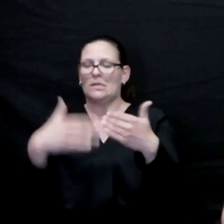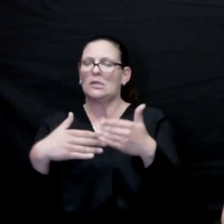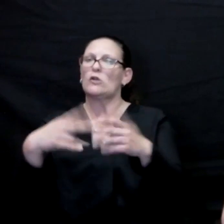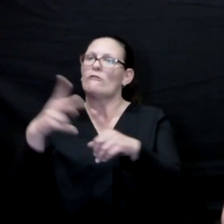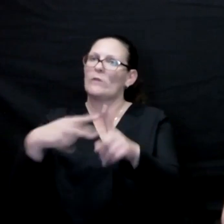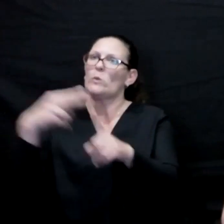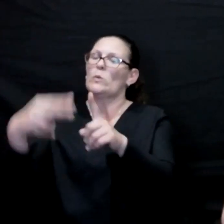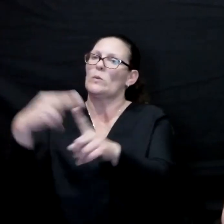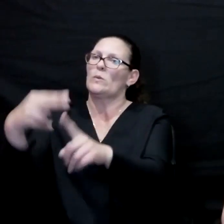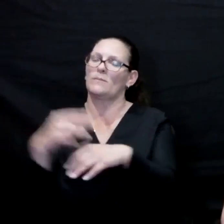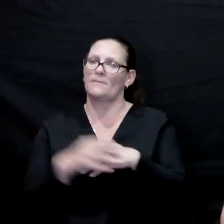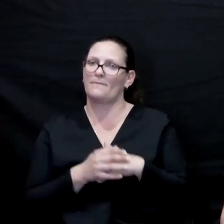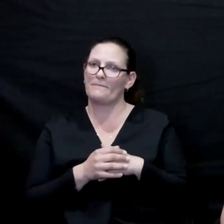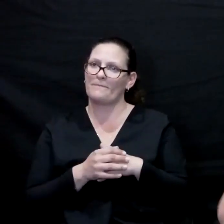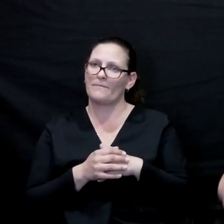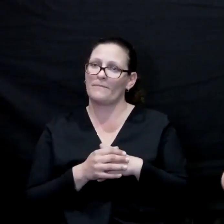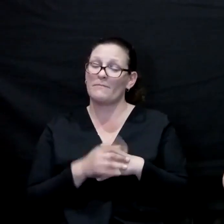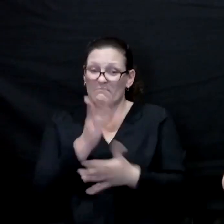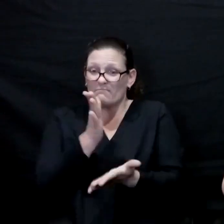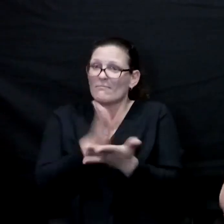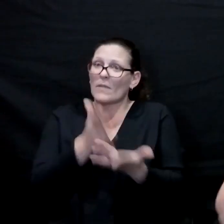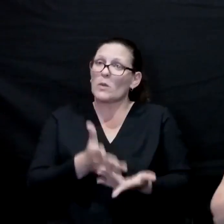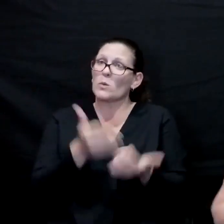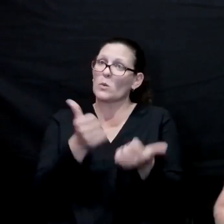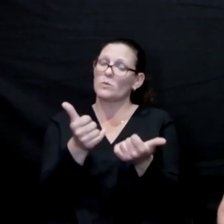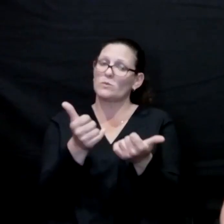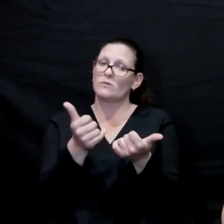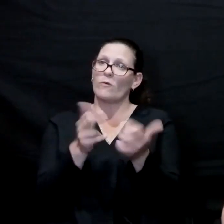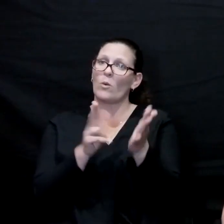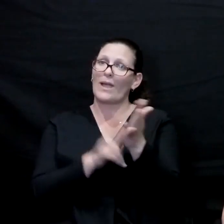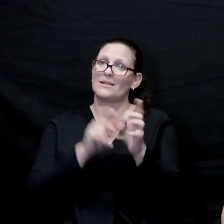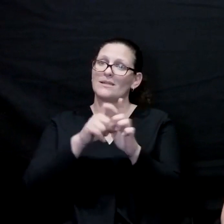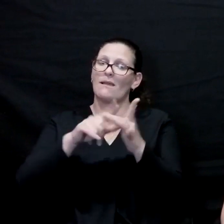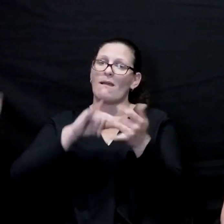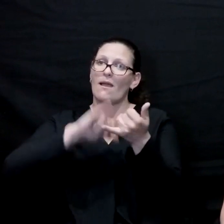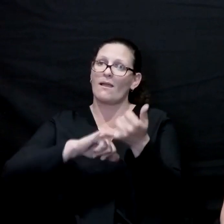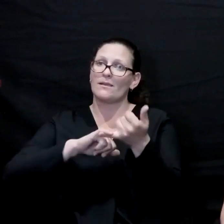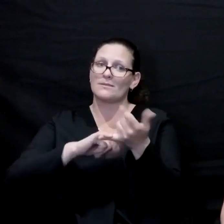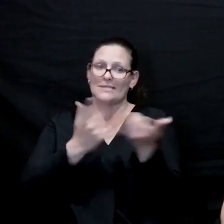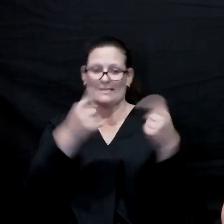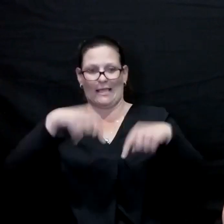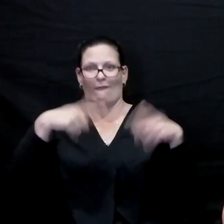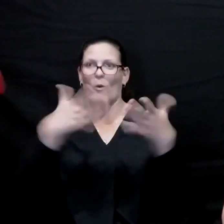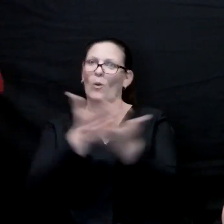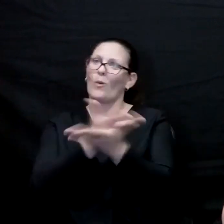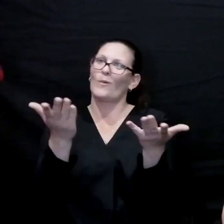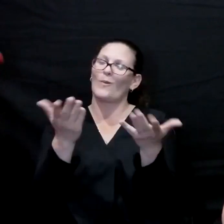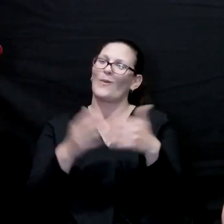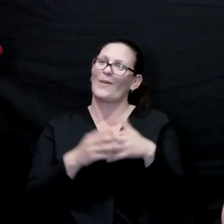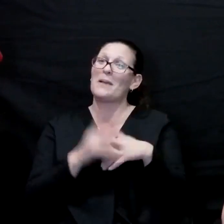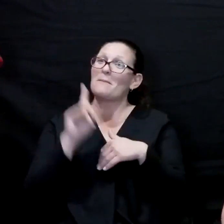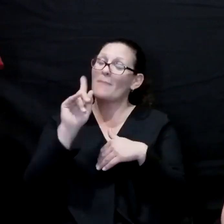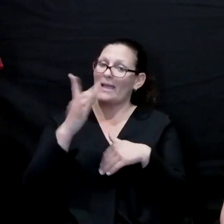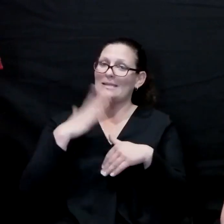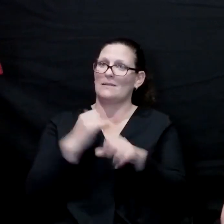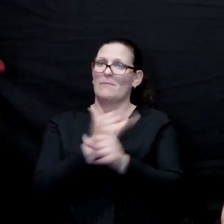You know, it's a good thing. It's a good thing that the NDIS is there for everybody, but it's got to be sustainable, and it's